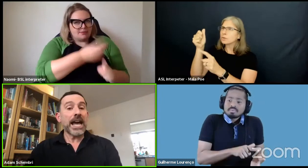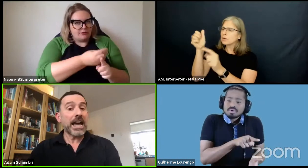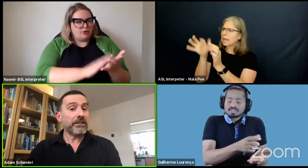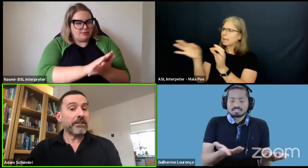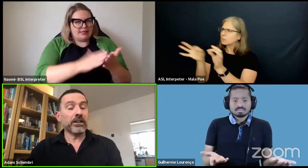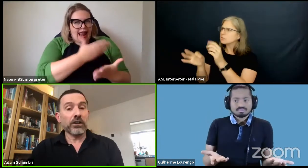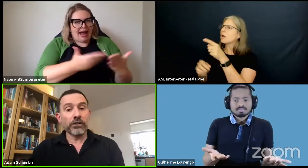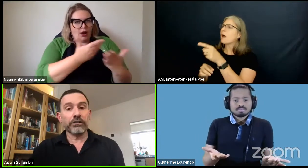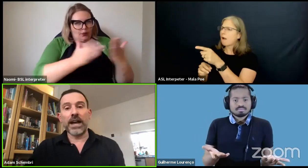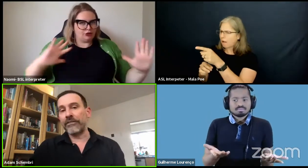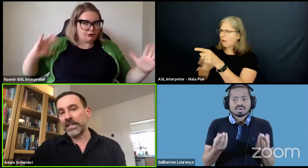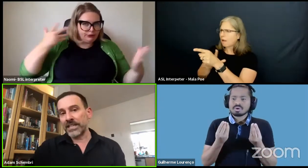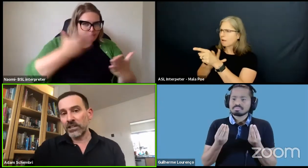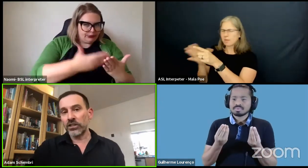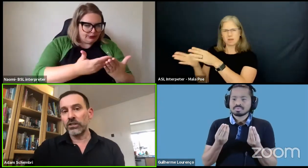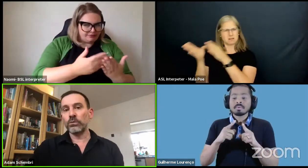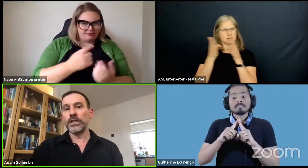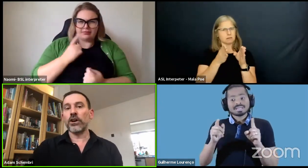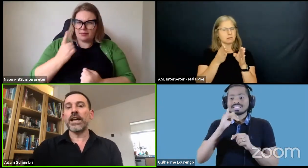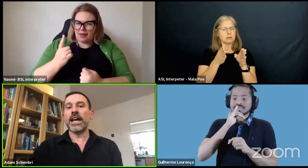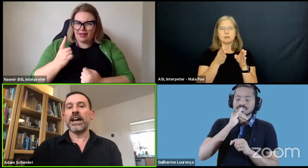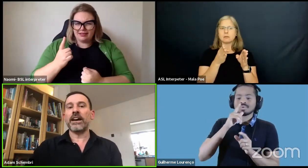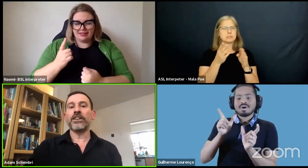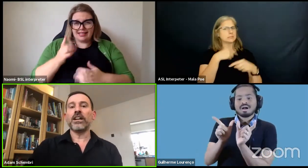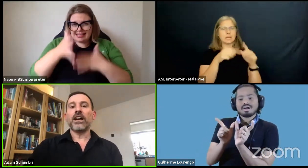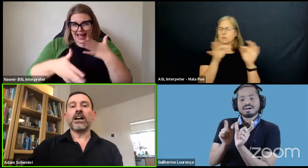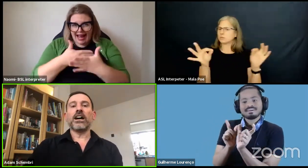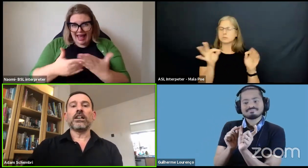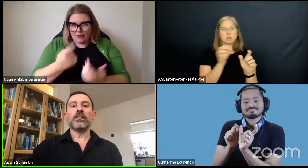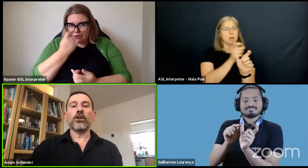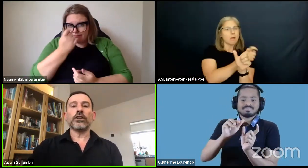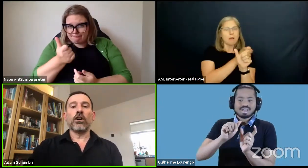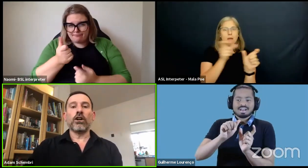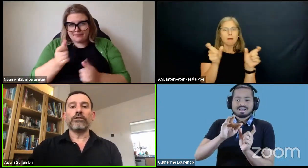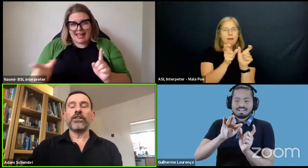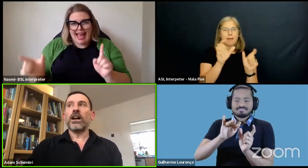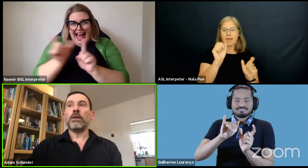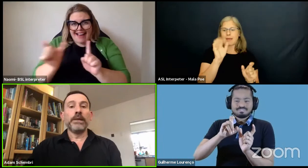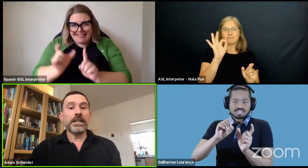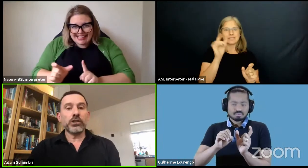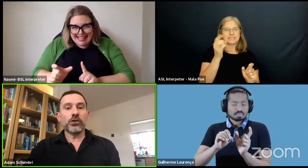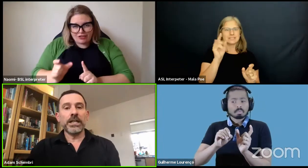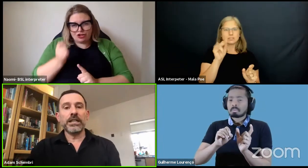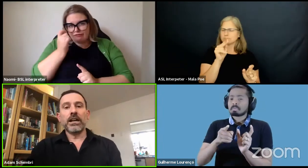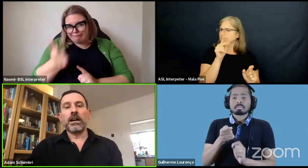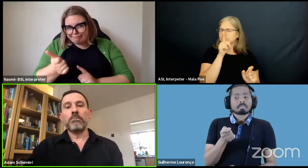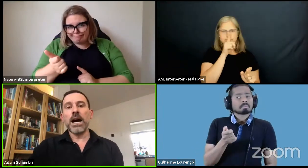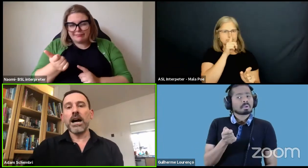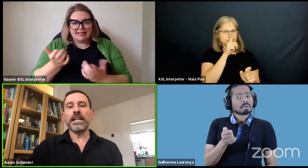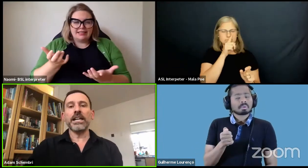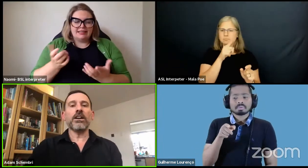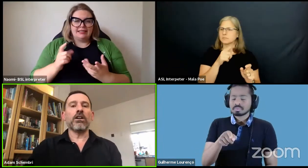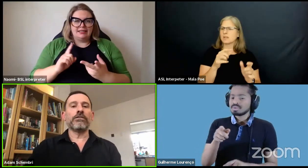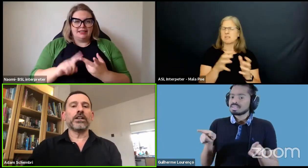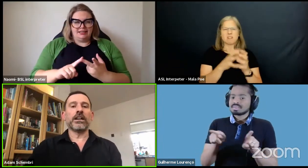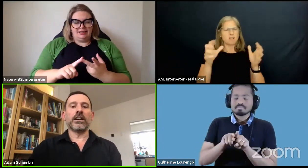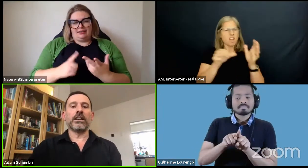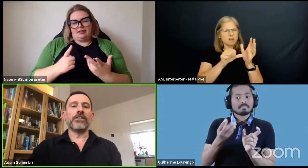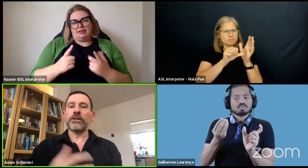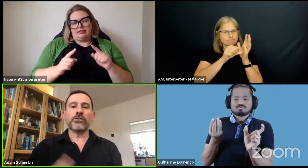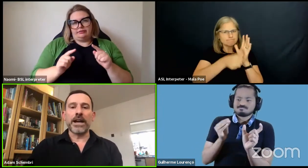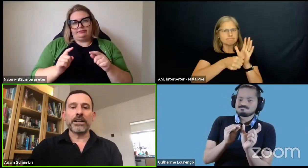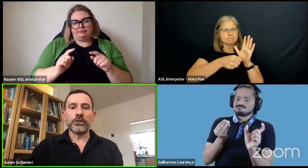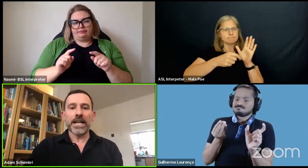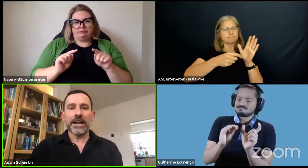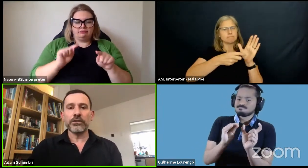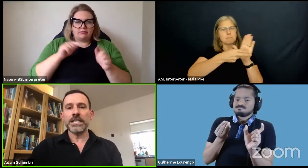don't have a lot of affixation. We don't have a lot of obligatory marking of